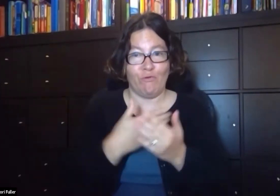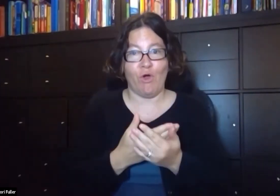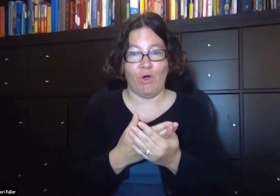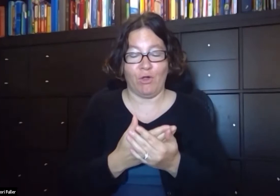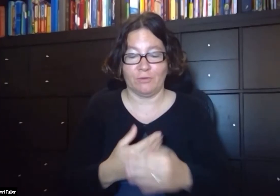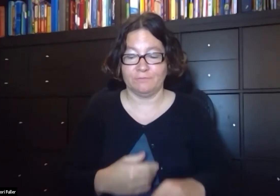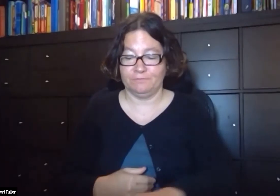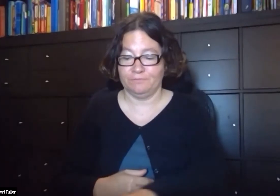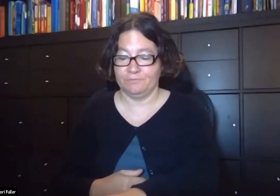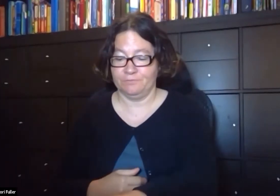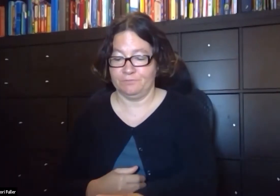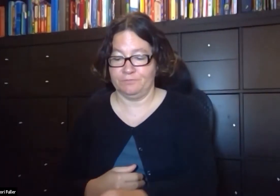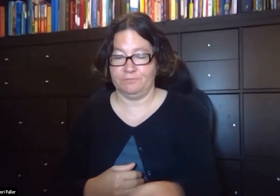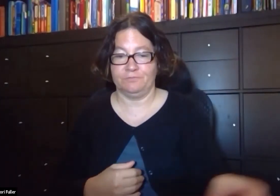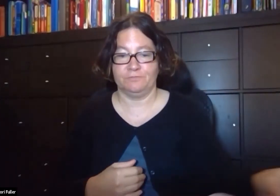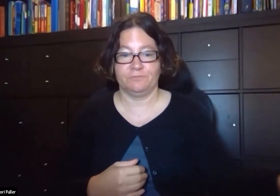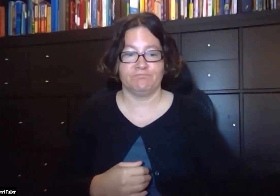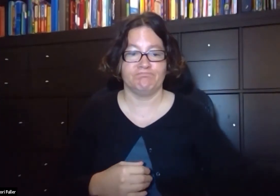all.